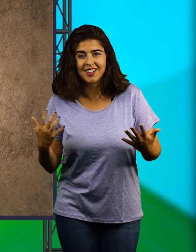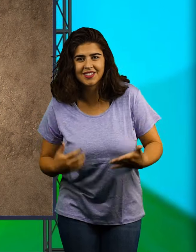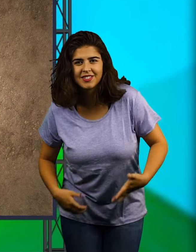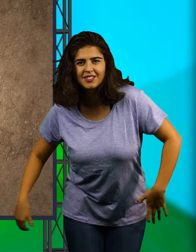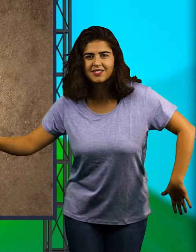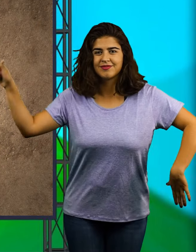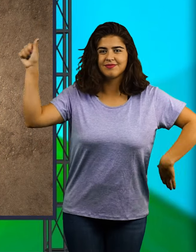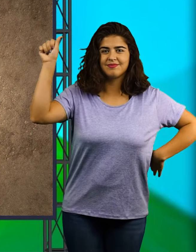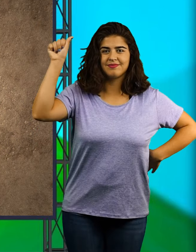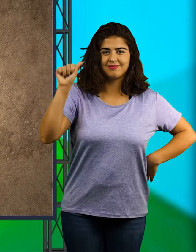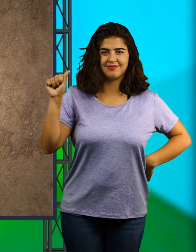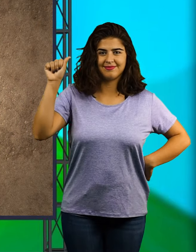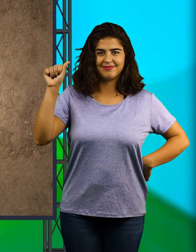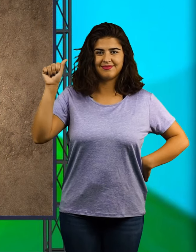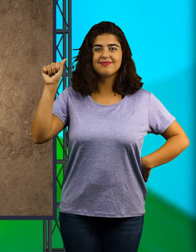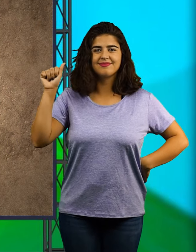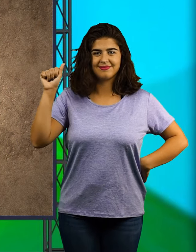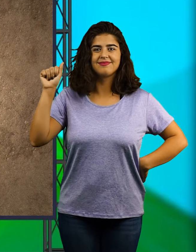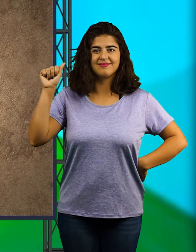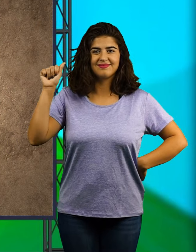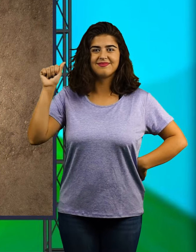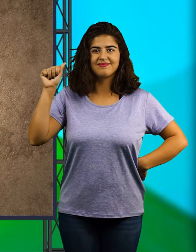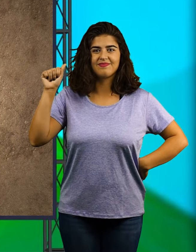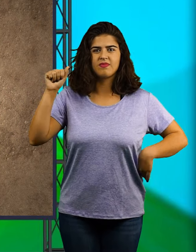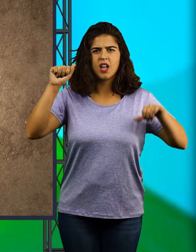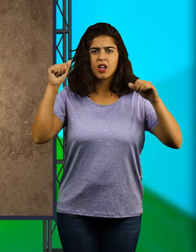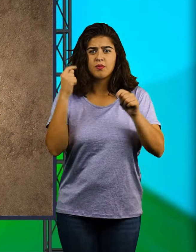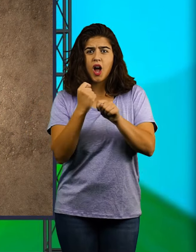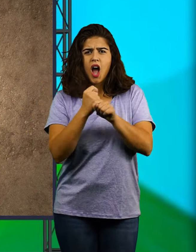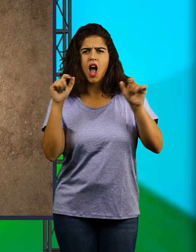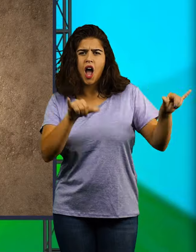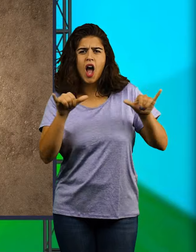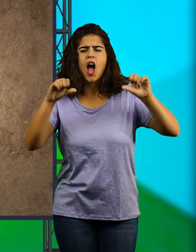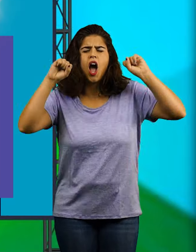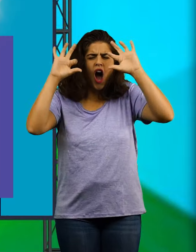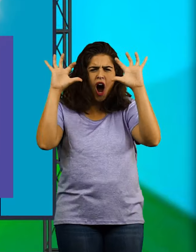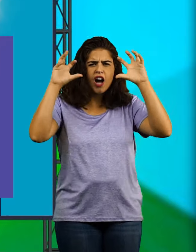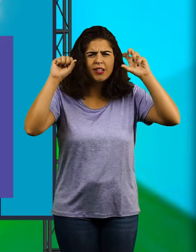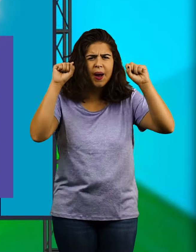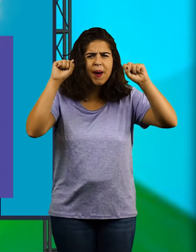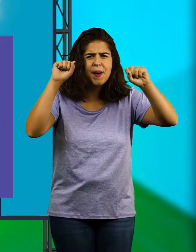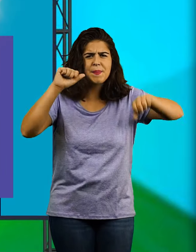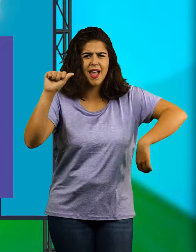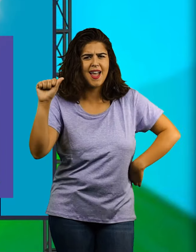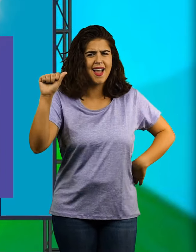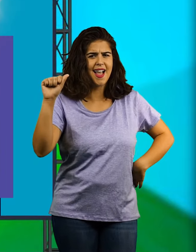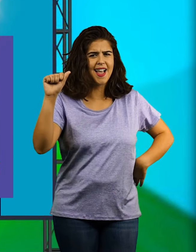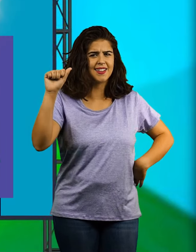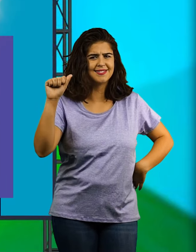The first letter of the alphabet is A, as in monster trucks are awesome!